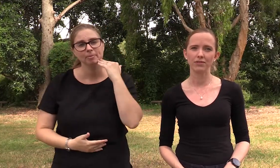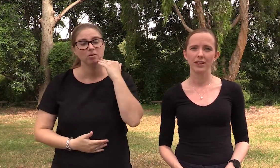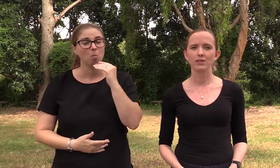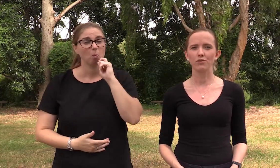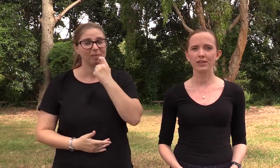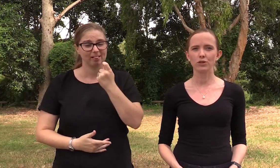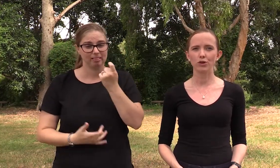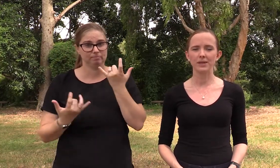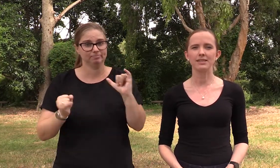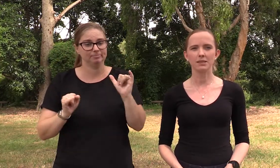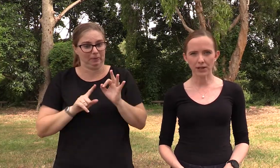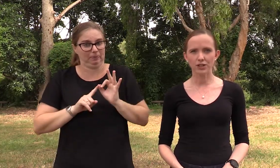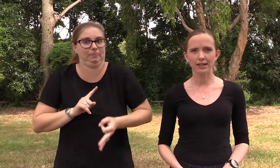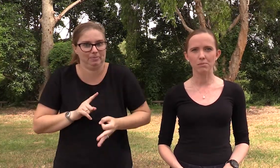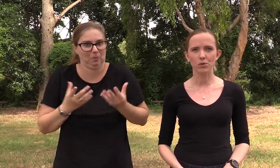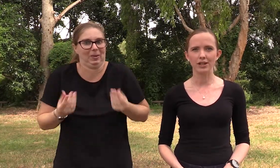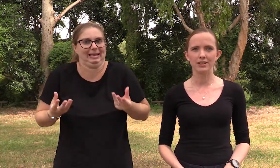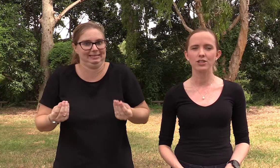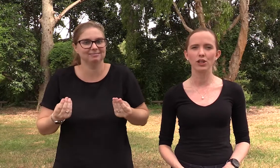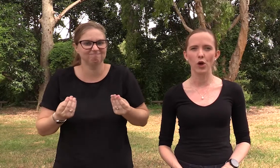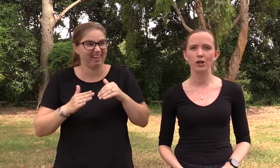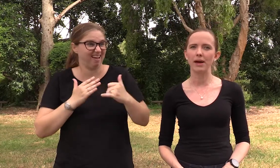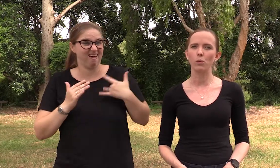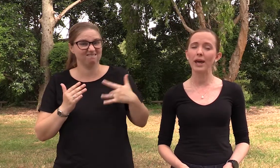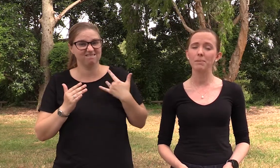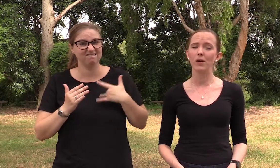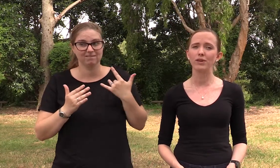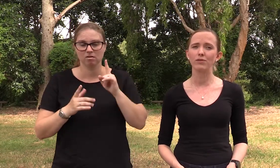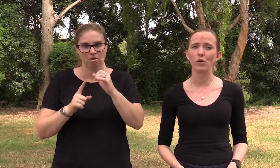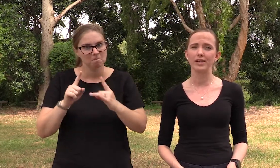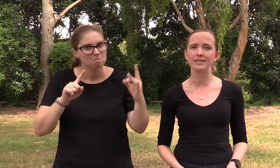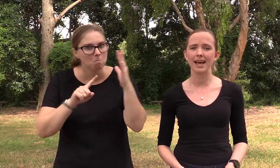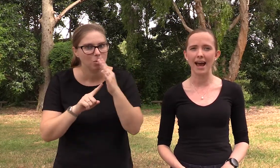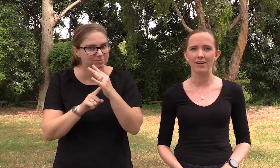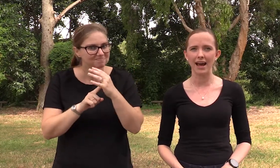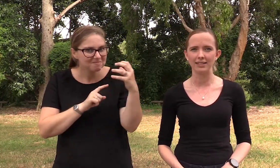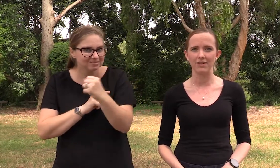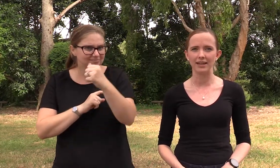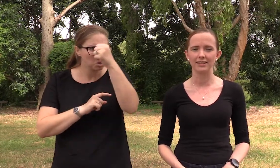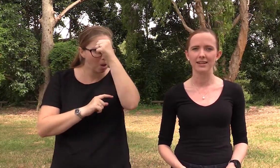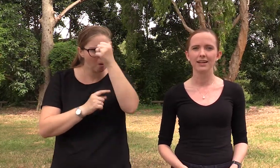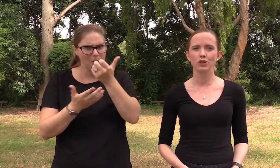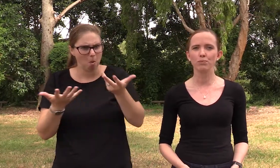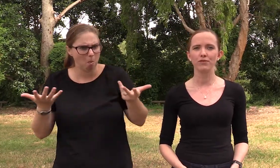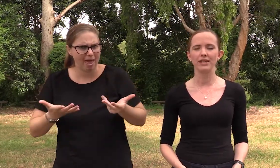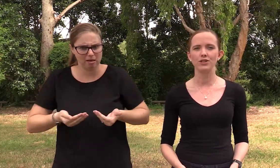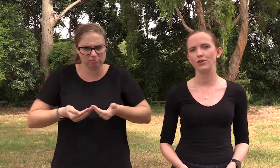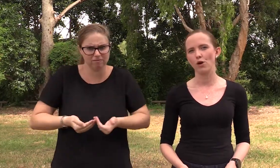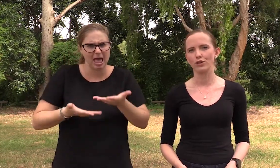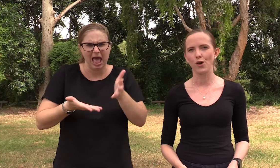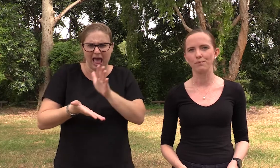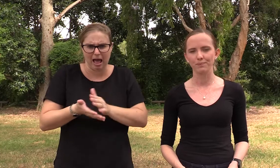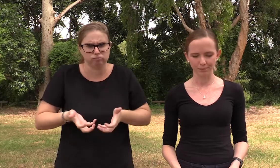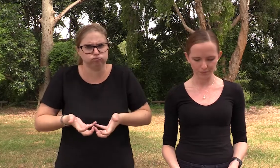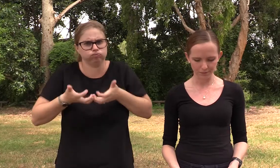life. So for this group, it's especially important to learn about where the pelvic floor is and how to activate it to prevent issues